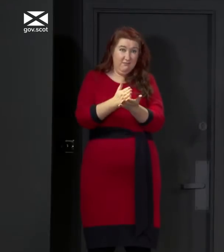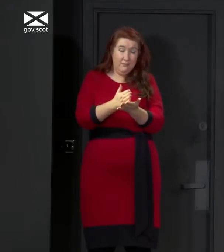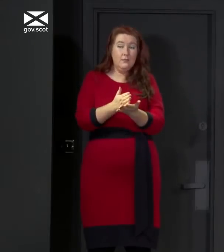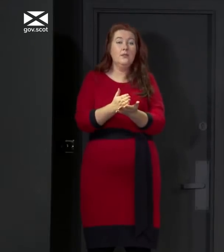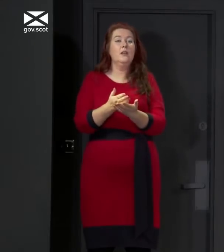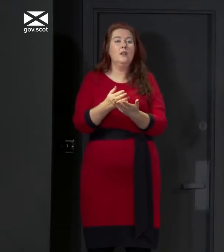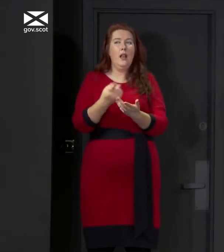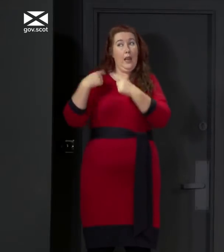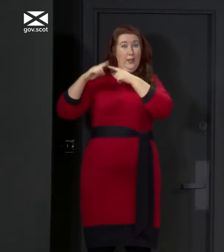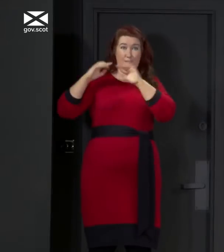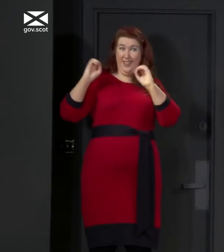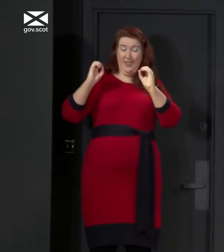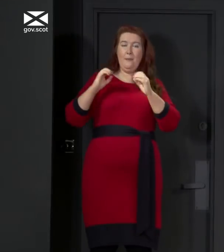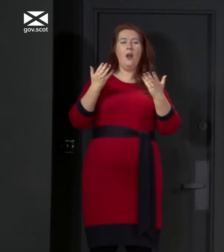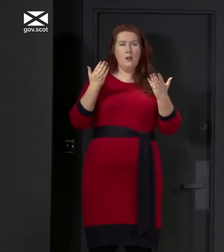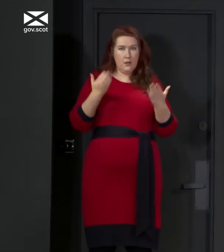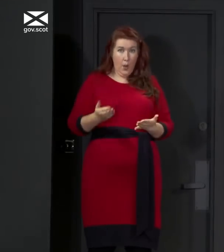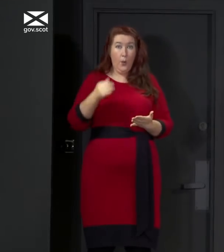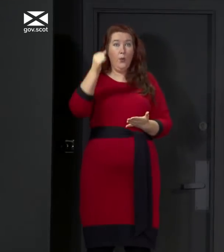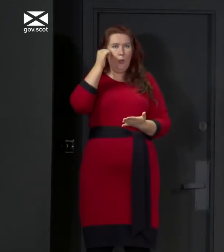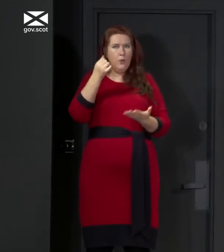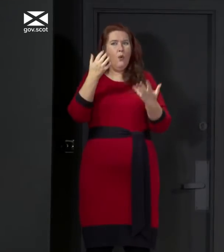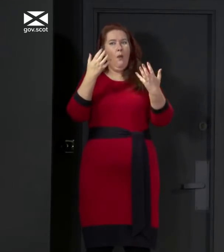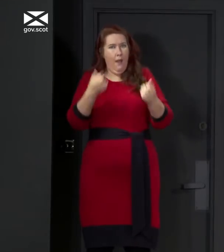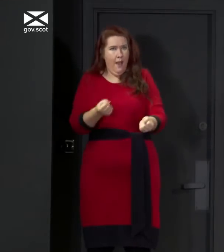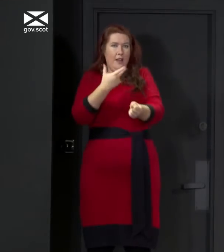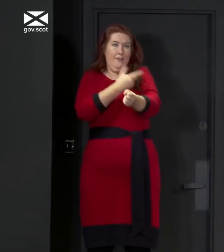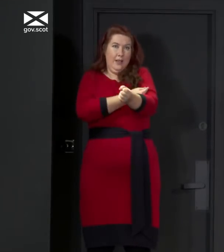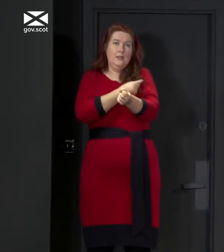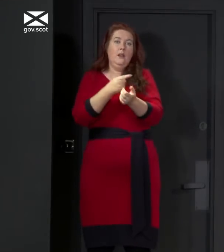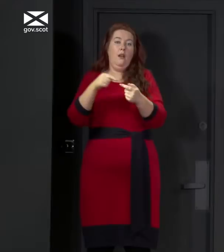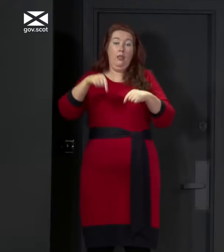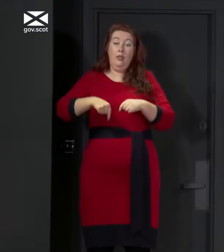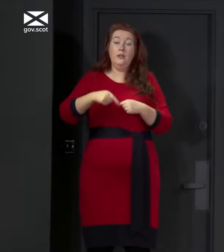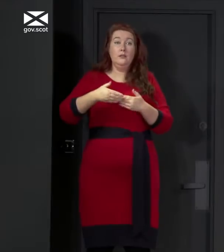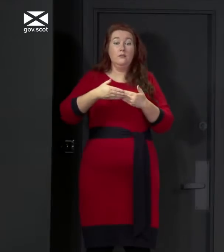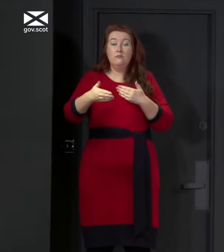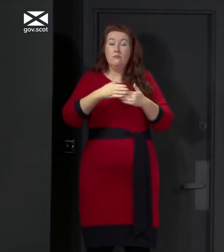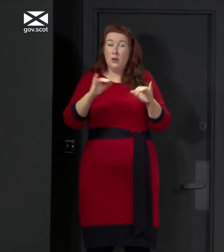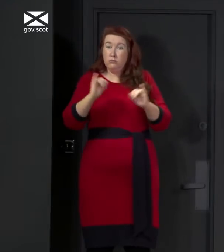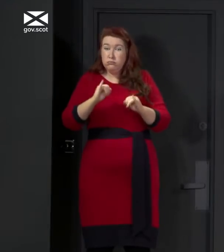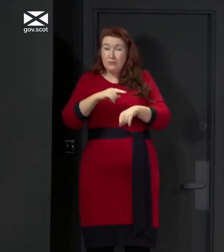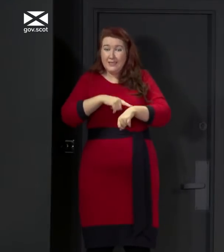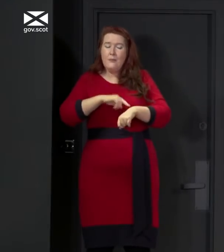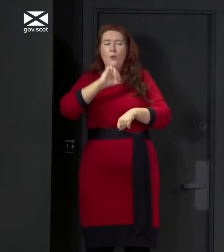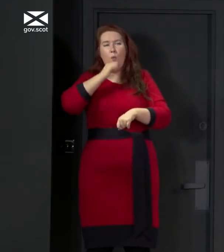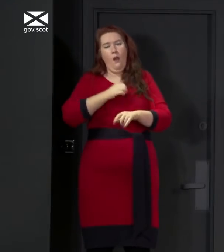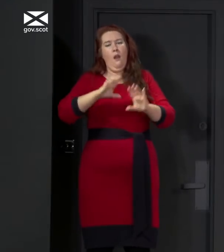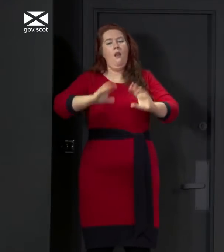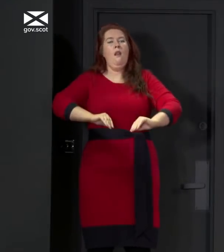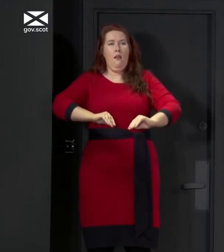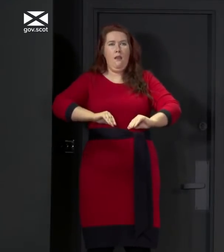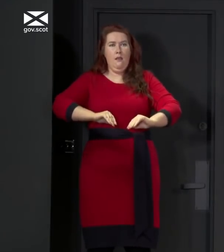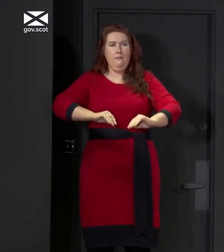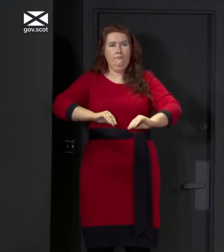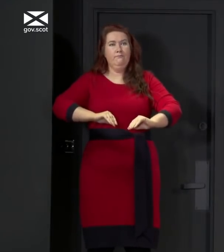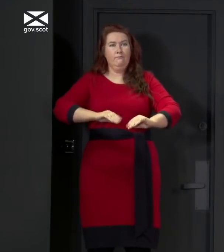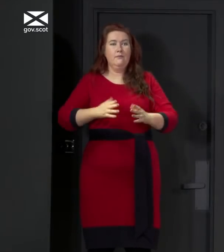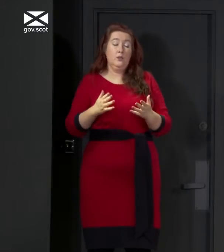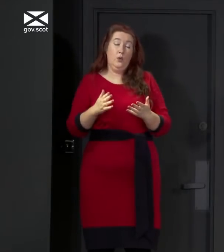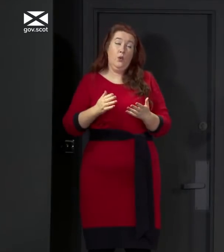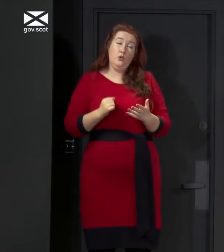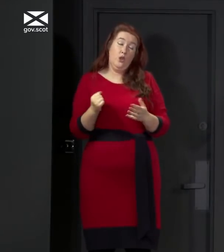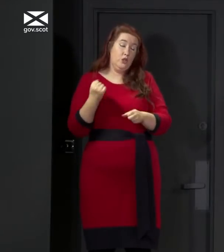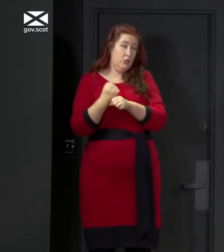didn't last year, have a clear route out of this pandemic through the vaccination programme. And the Scottish Government will be